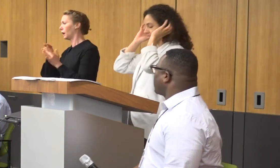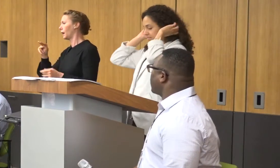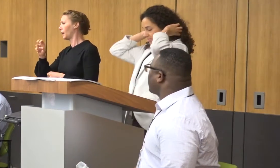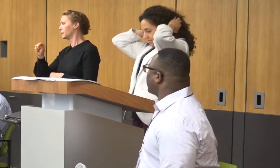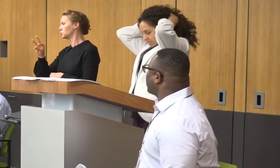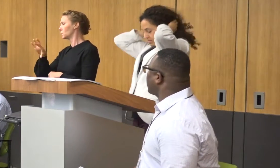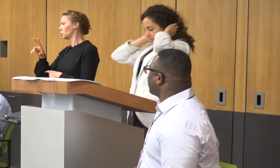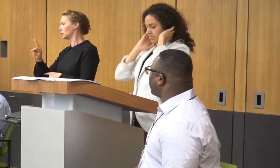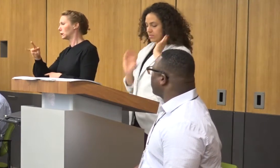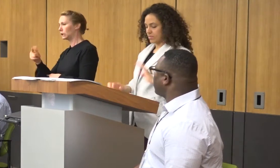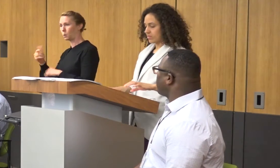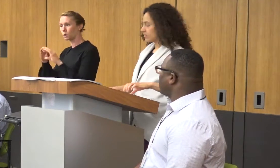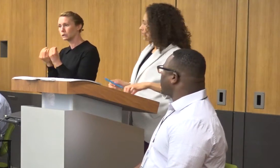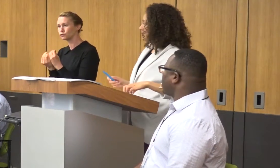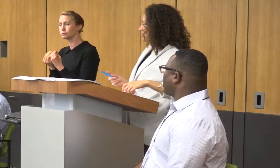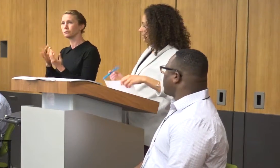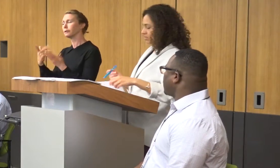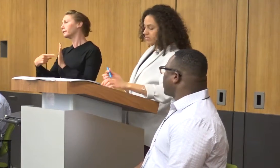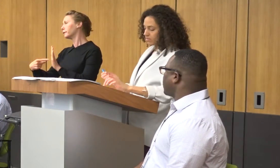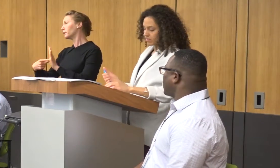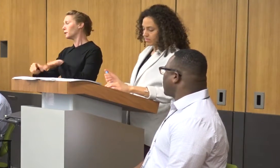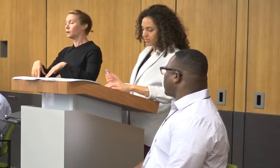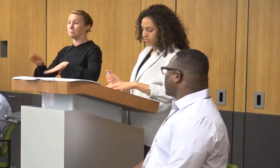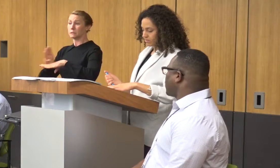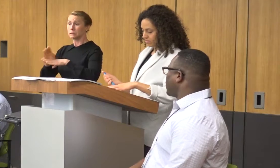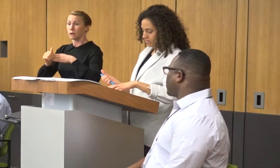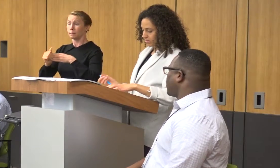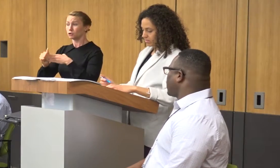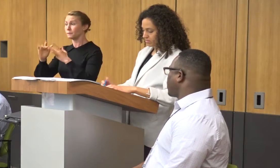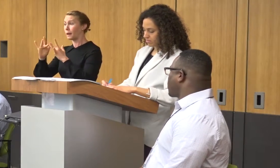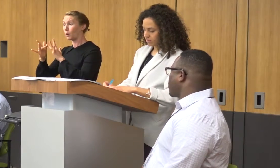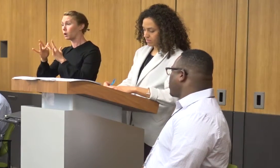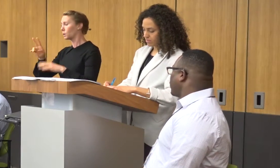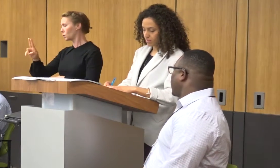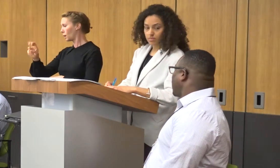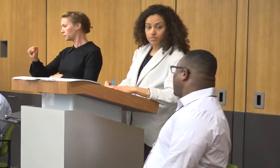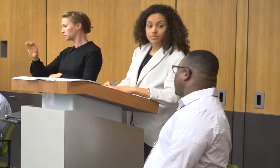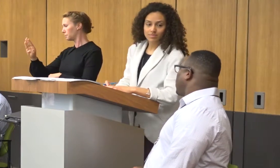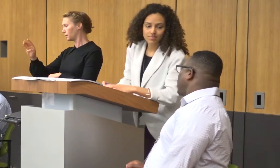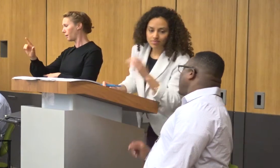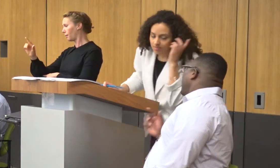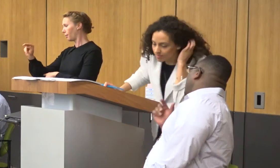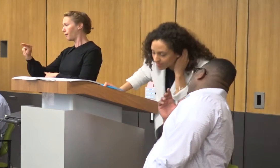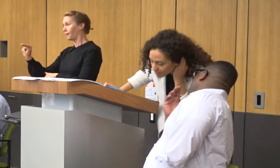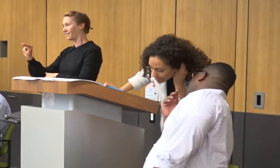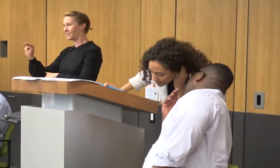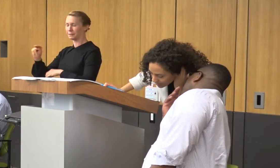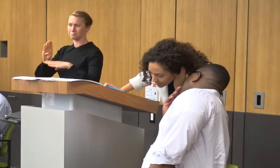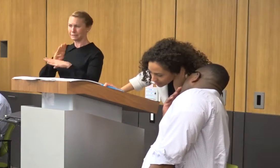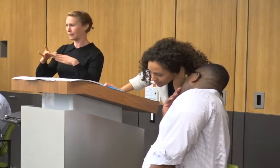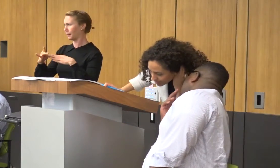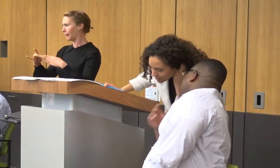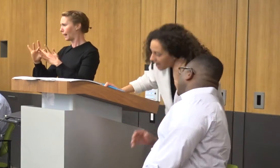networking organizations like the Business Leadership Network, the USBLN, and make